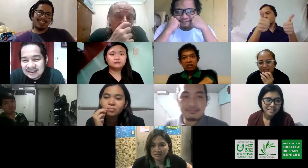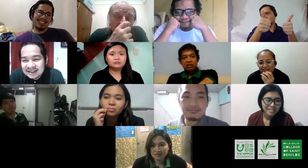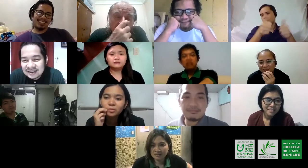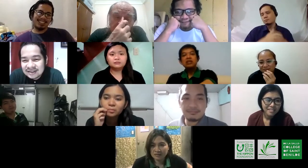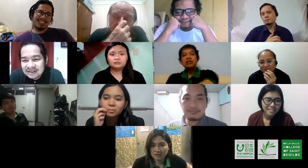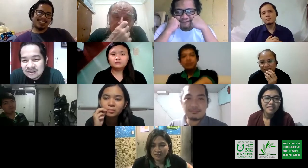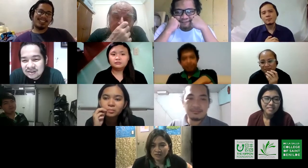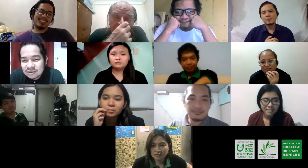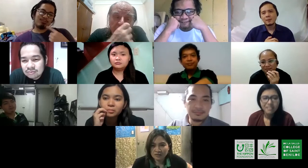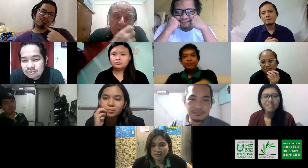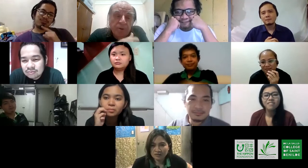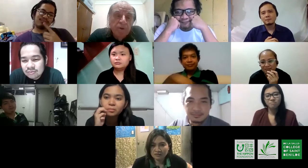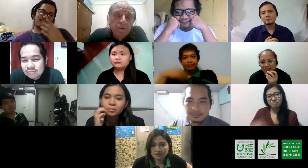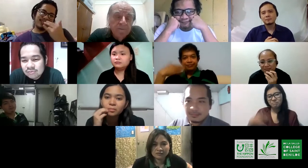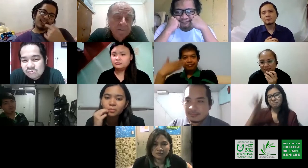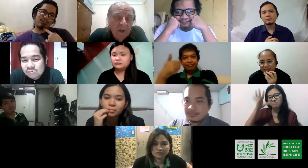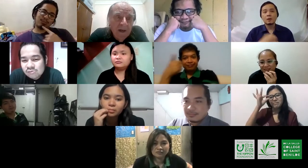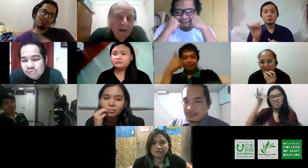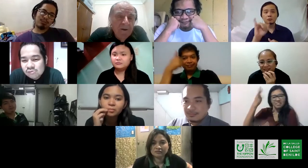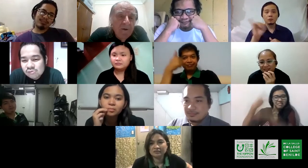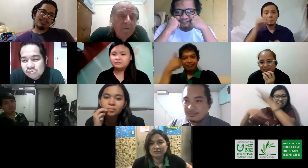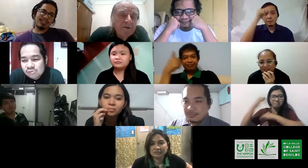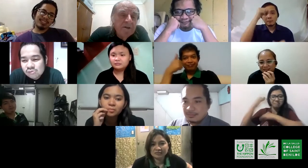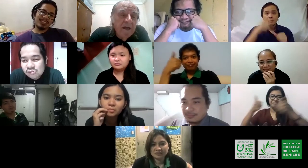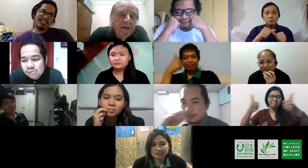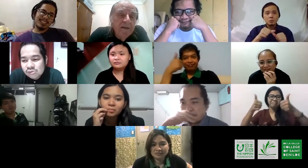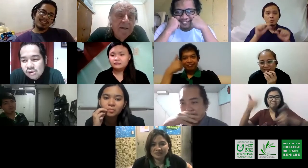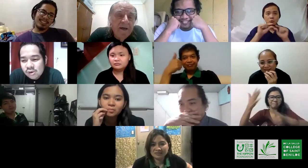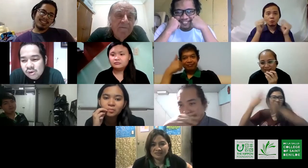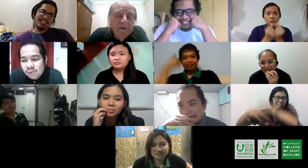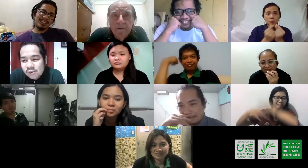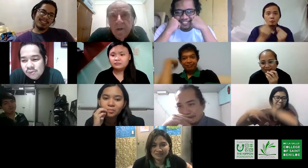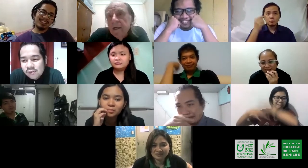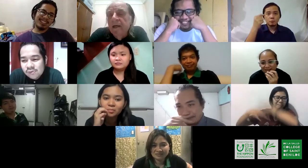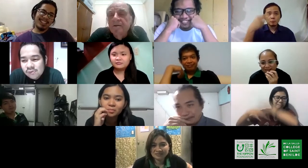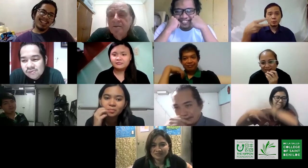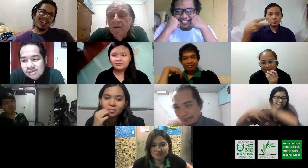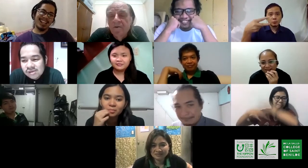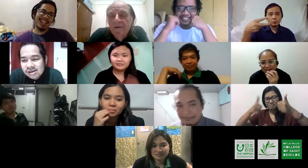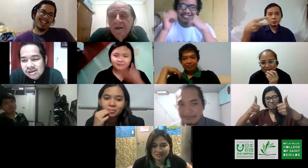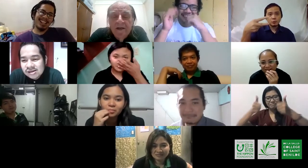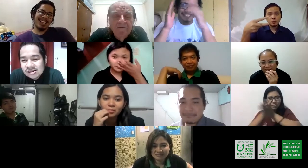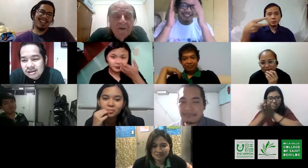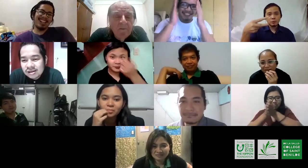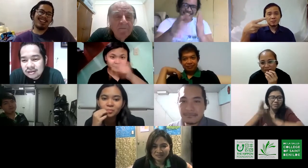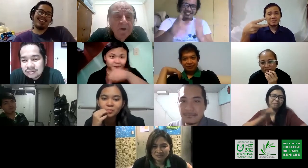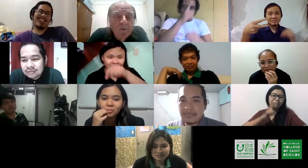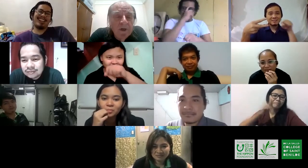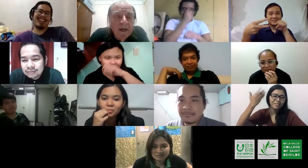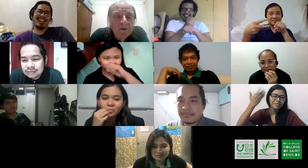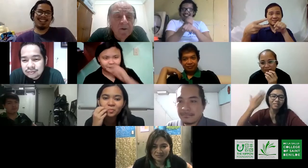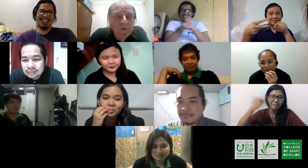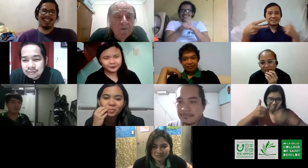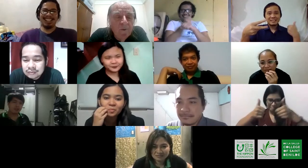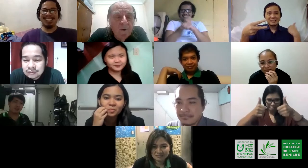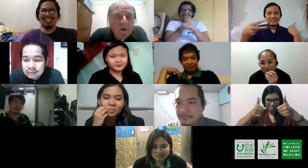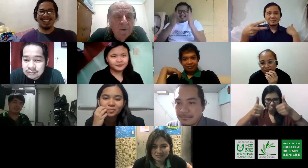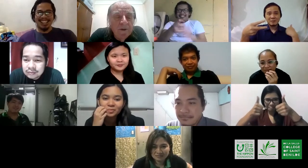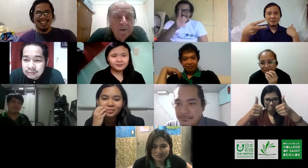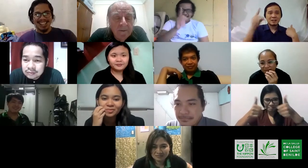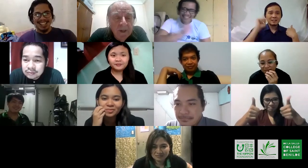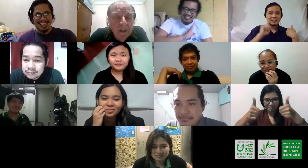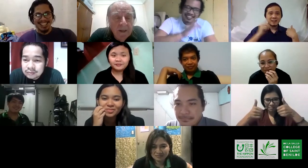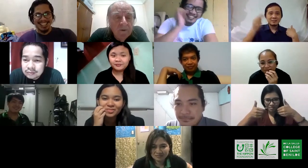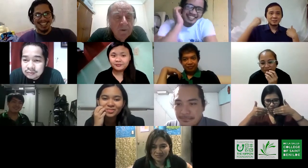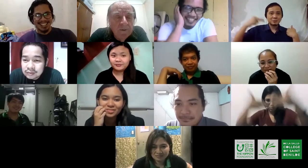So, you know, also we have group 2 who haven't taken the Deaf History class. So if some of you would like to work